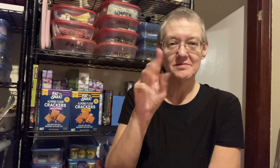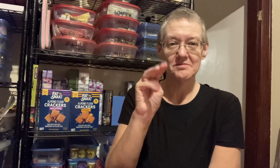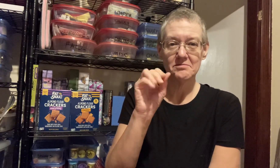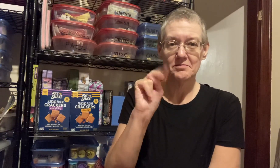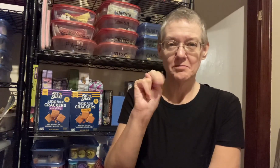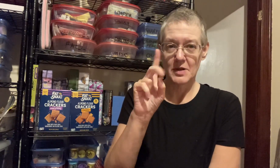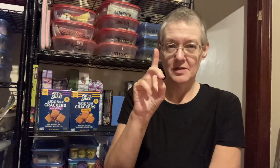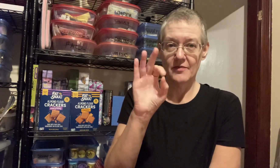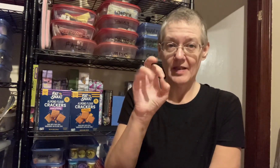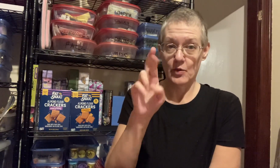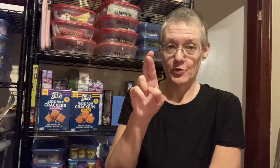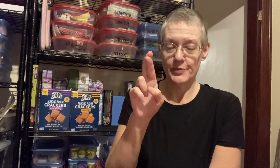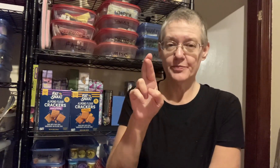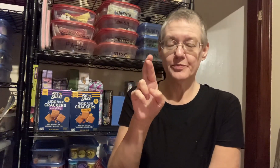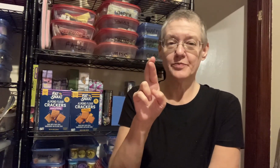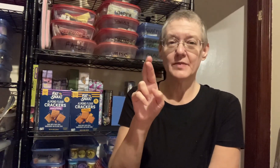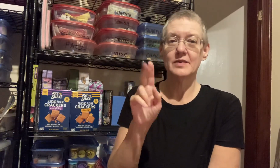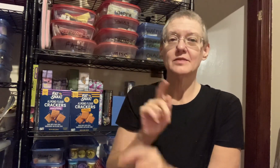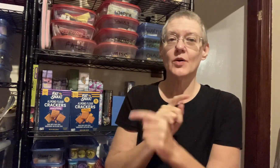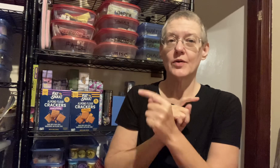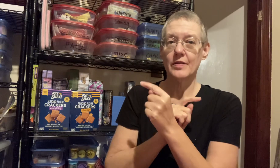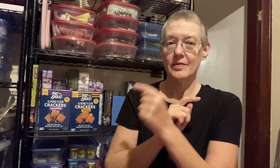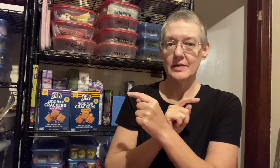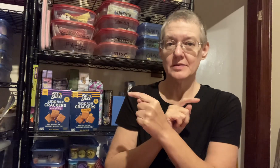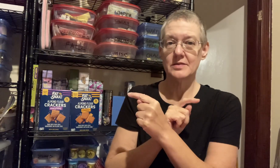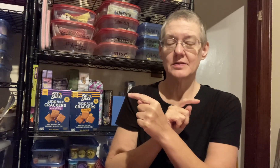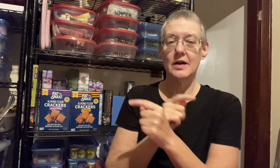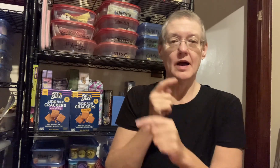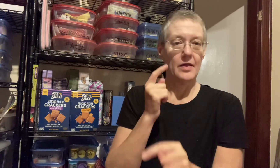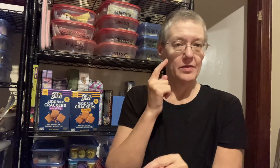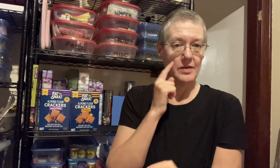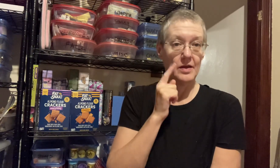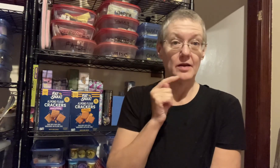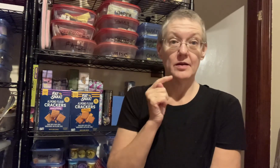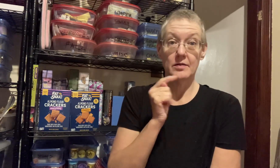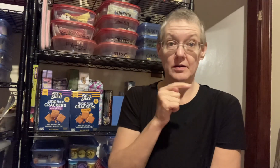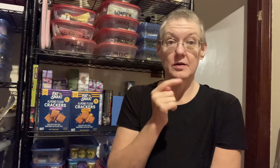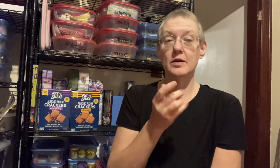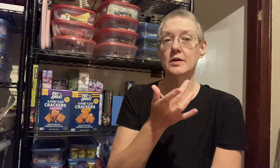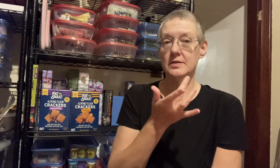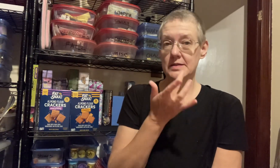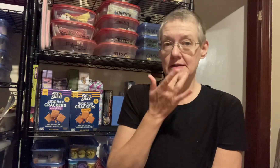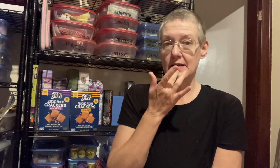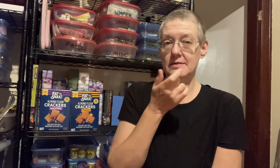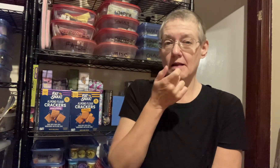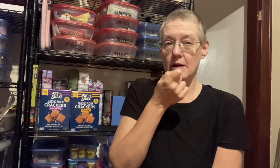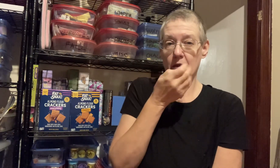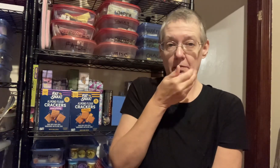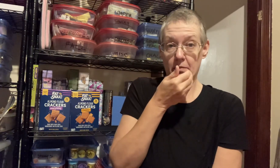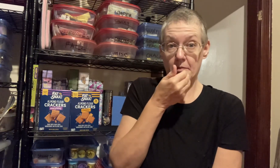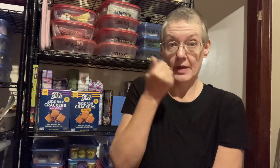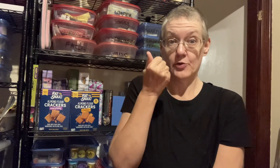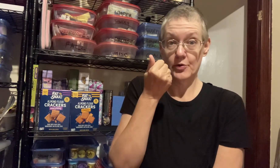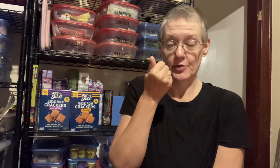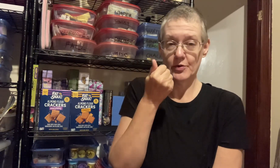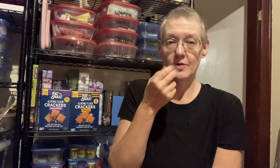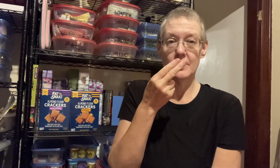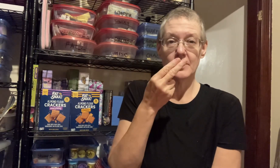being made from almond flour, they're just more fragile. I think the High Key taste a little bit